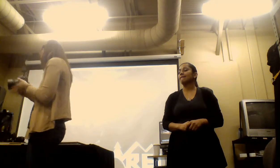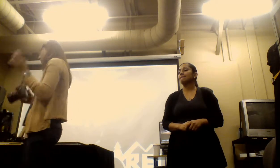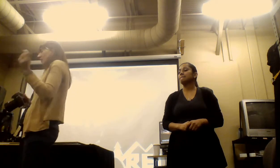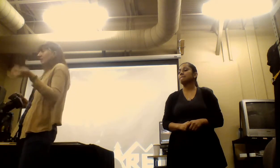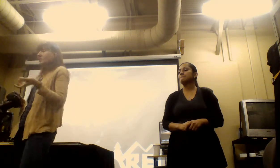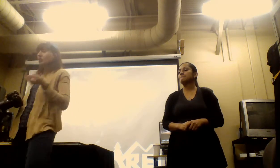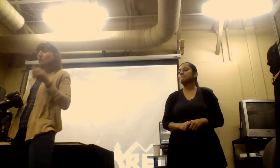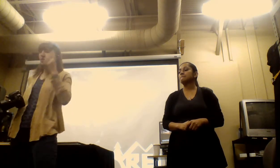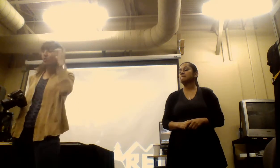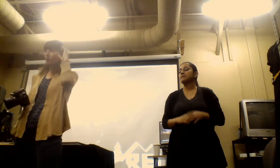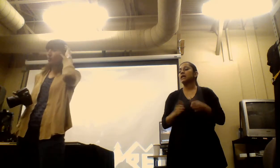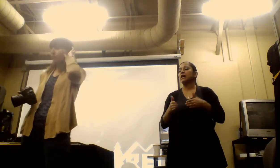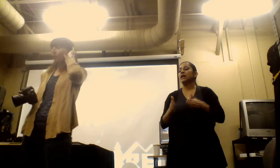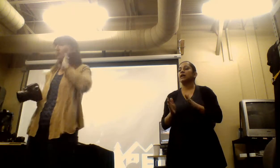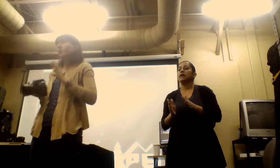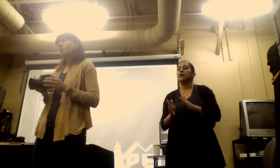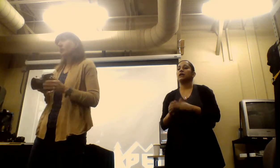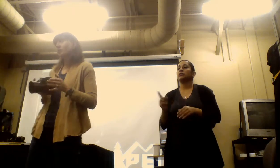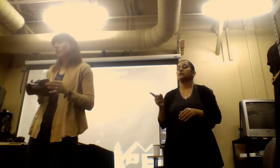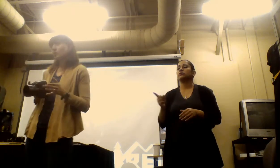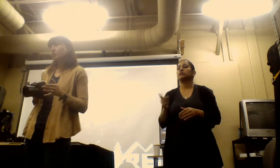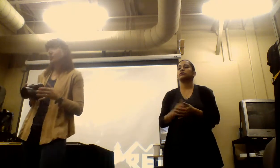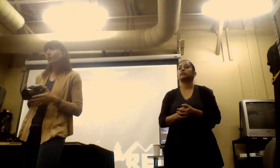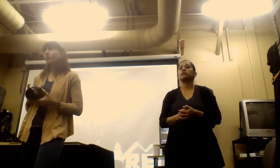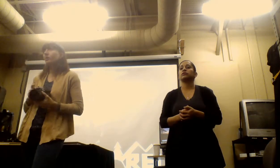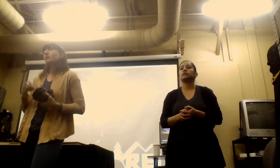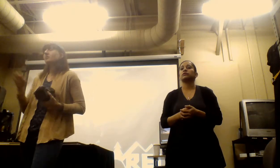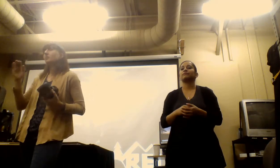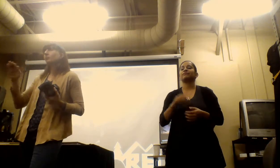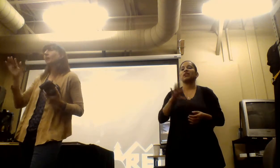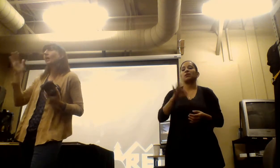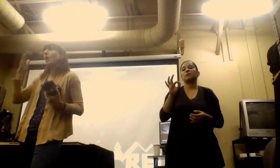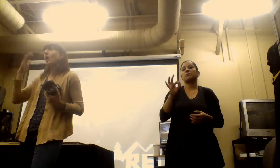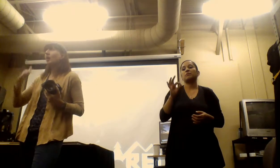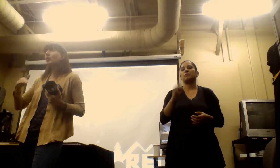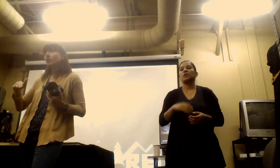in. That's actually huge as far as exposure too. Typically under